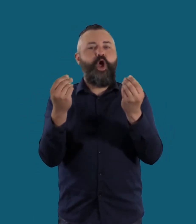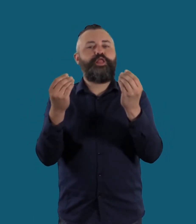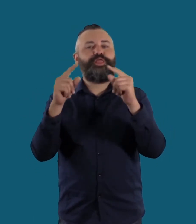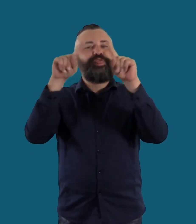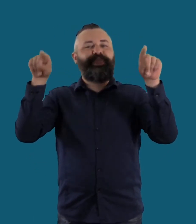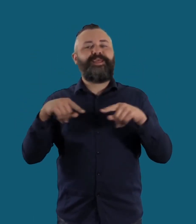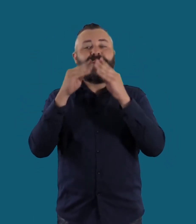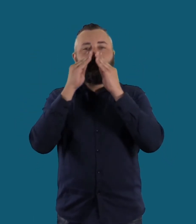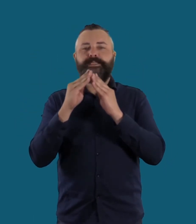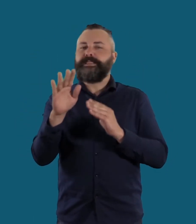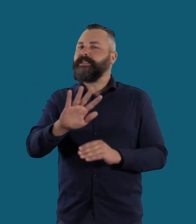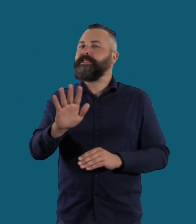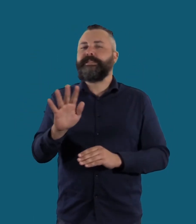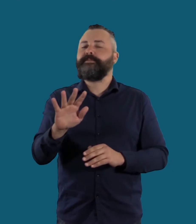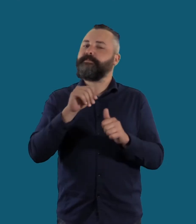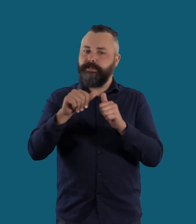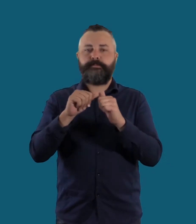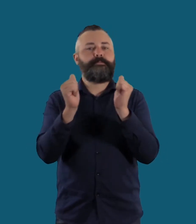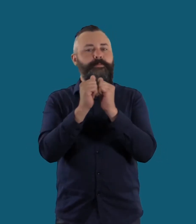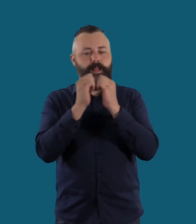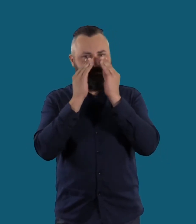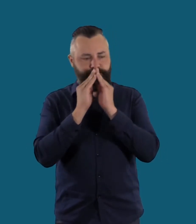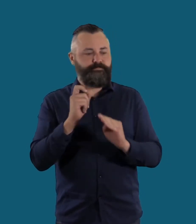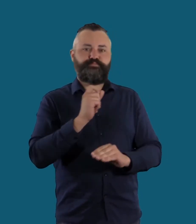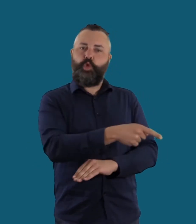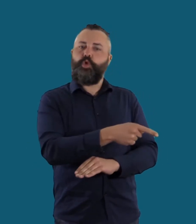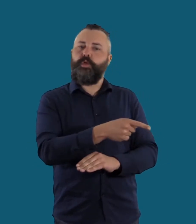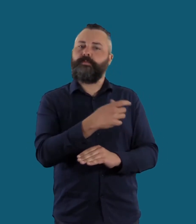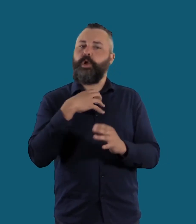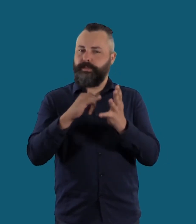Avoid cloth handkerchiefs. Tissues are better as they can be thrown away after use.